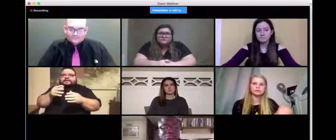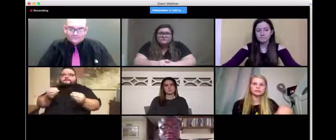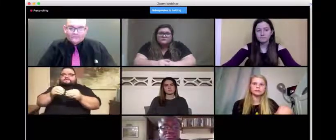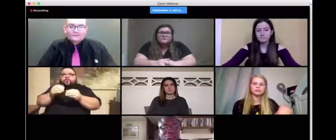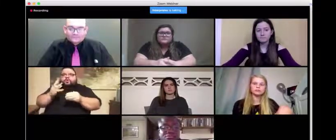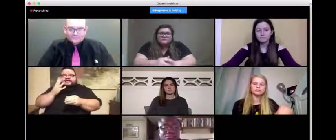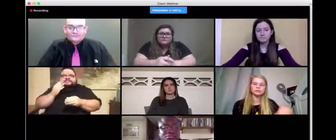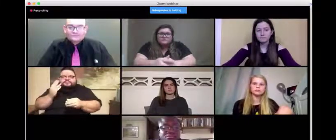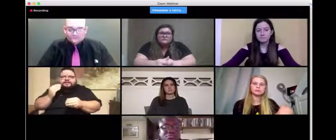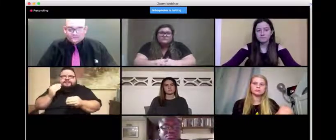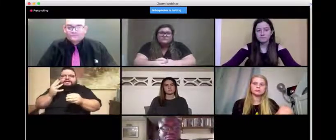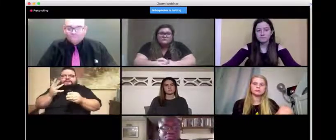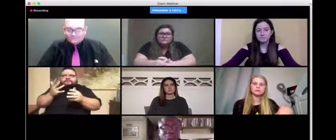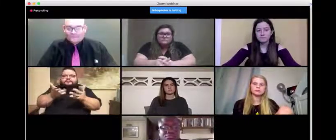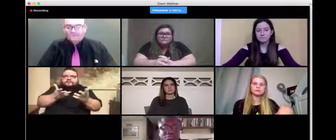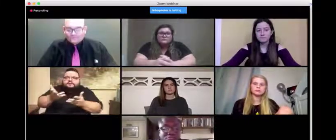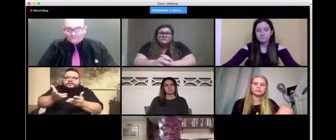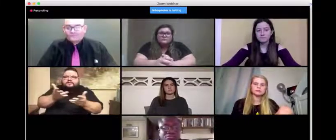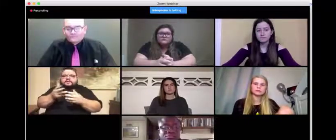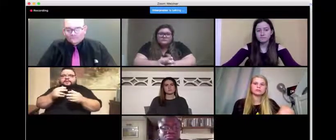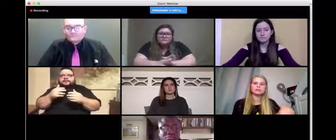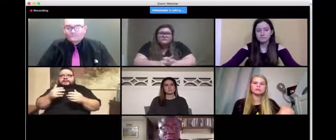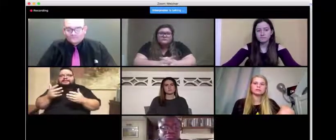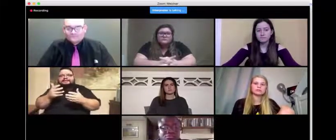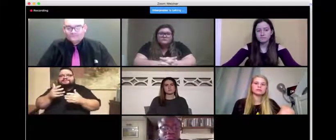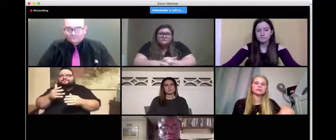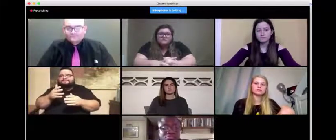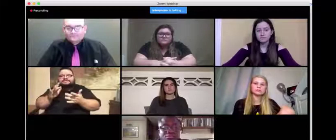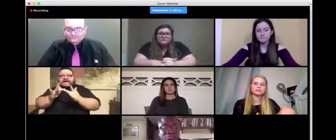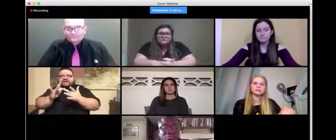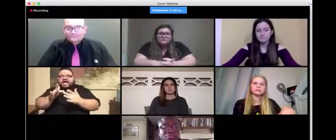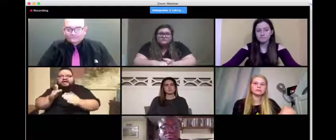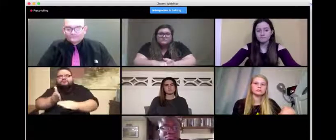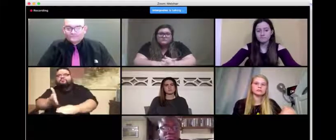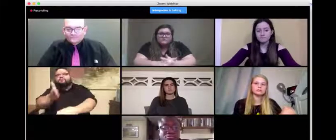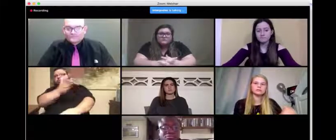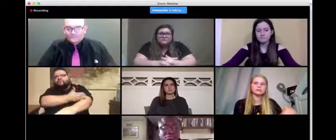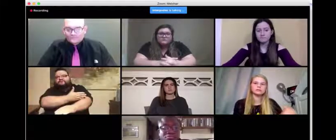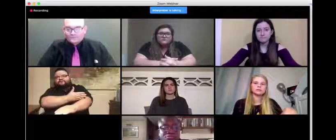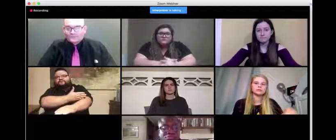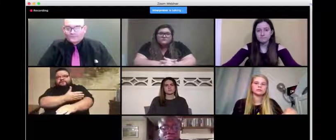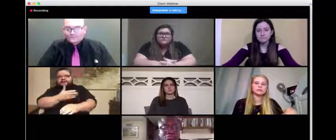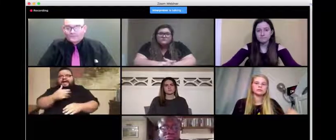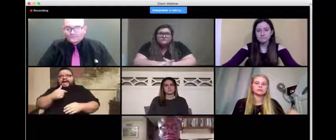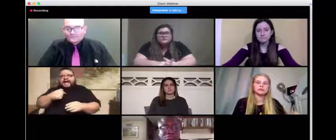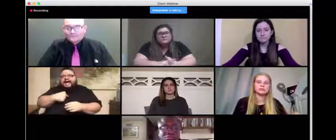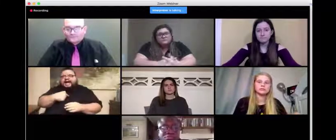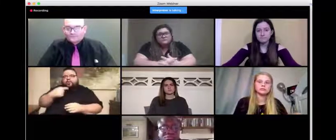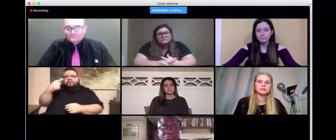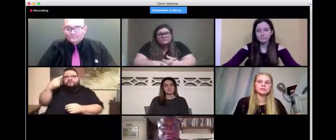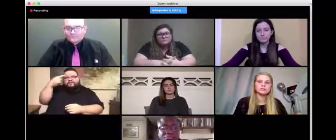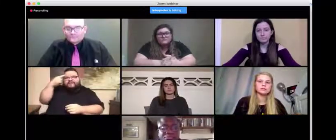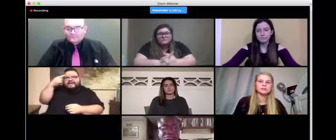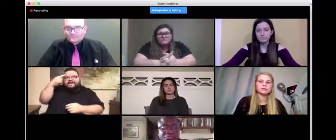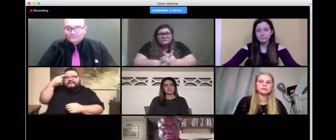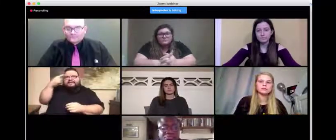The internet has just tremendously improved our situation. And I don't think that social media